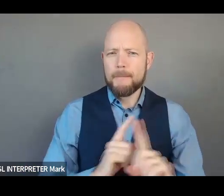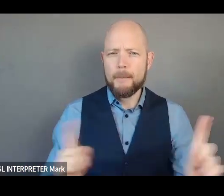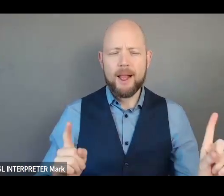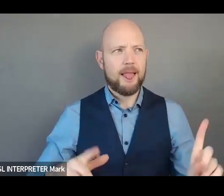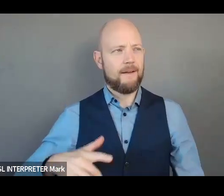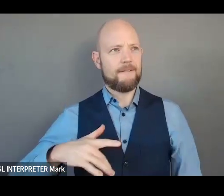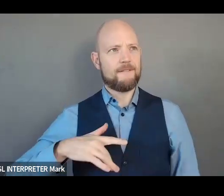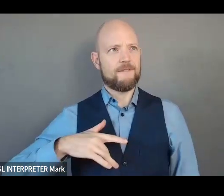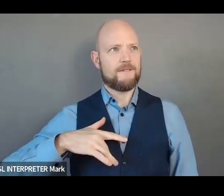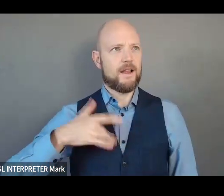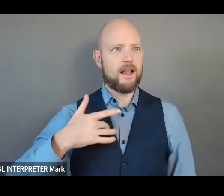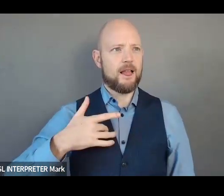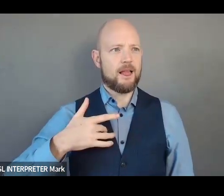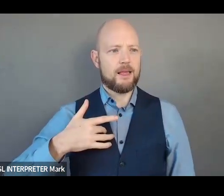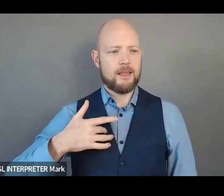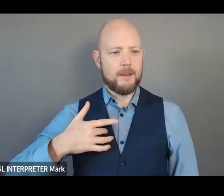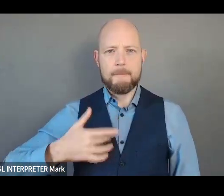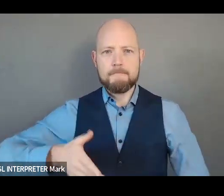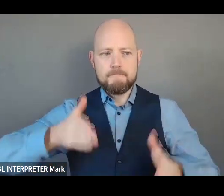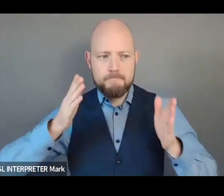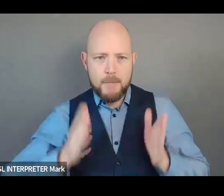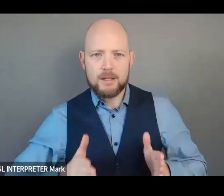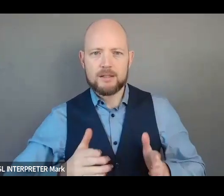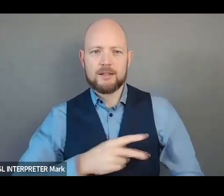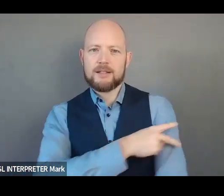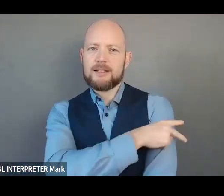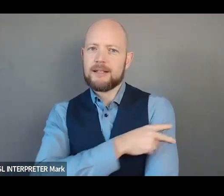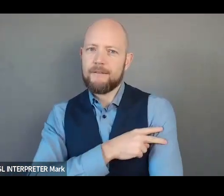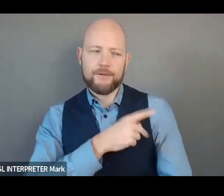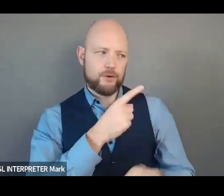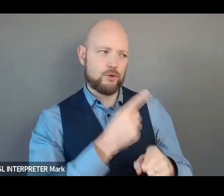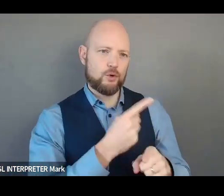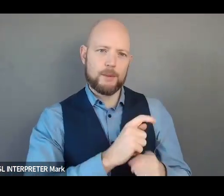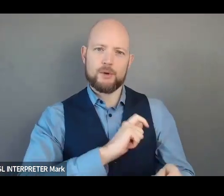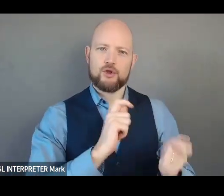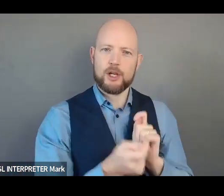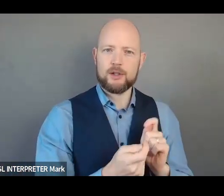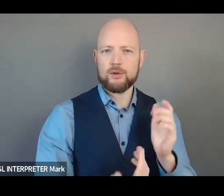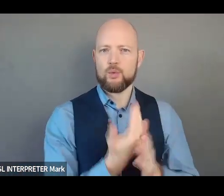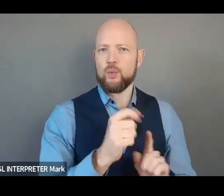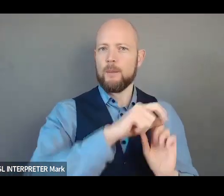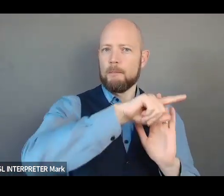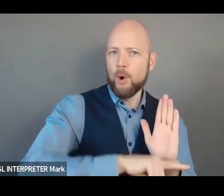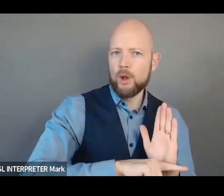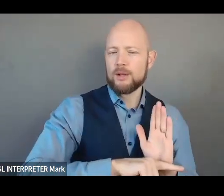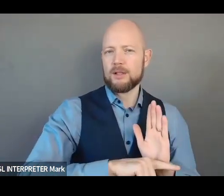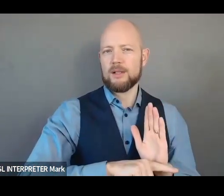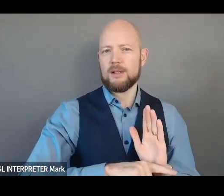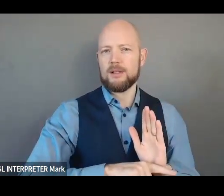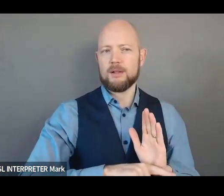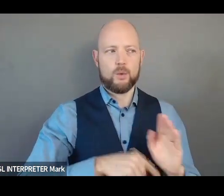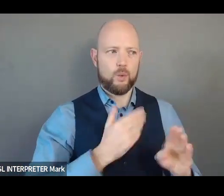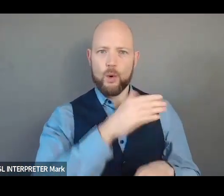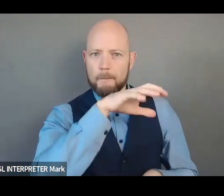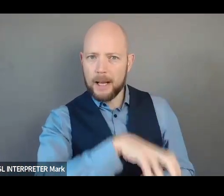norm, to speak to your staff about change, speak to staff about new policies, practices, etc. And most of all, you listen to them